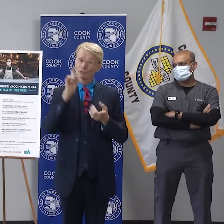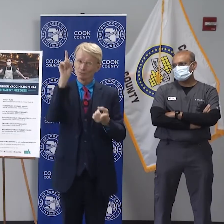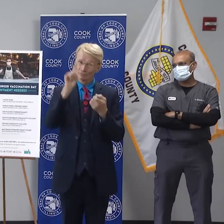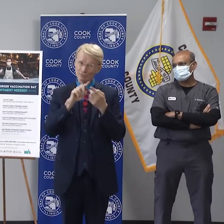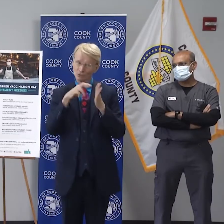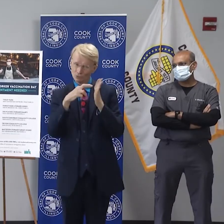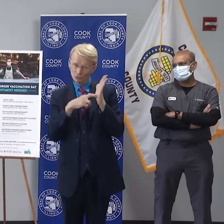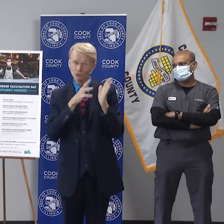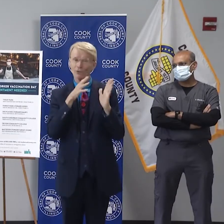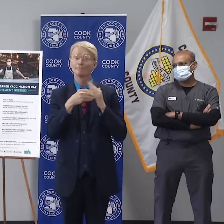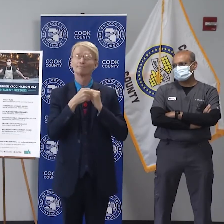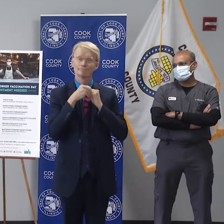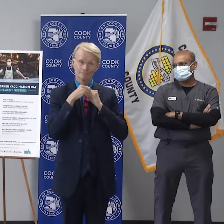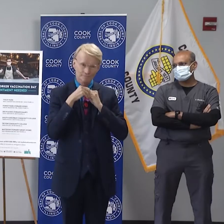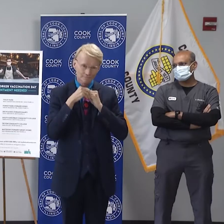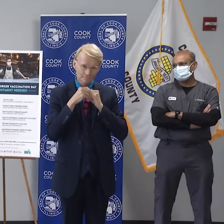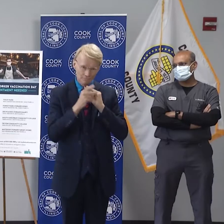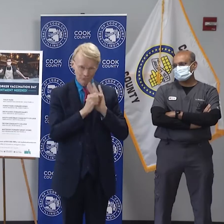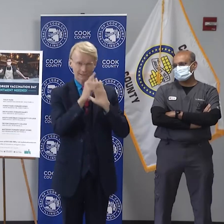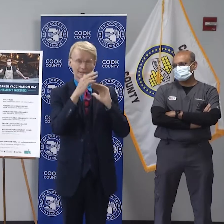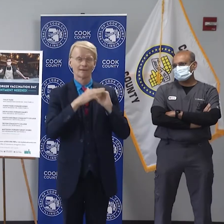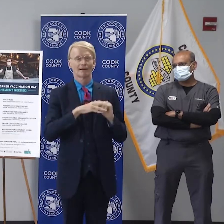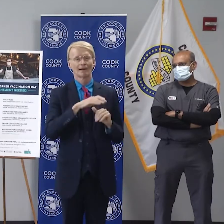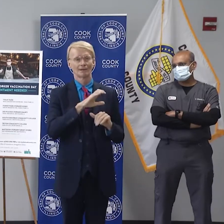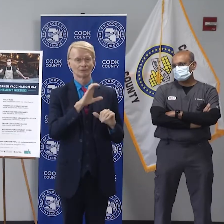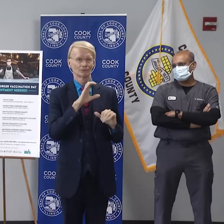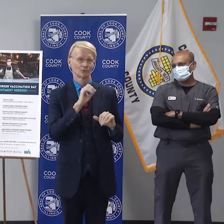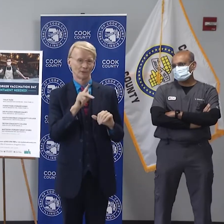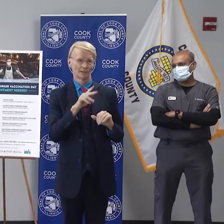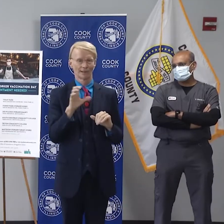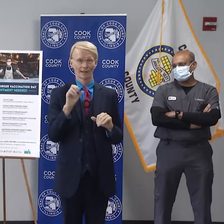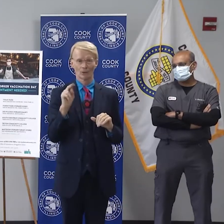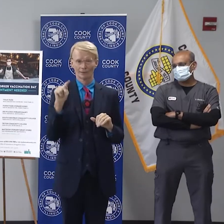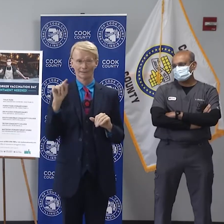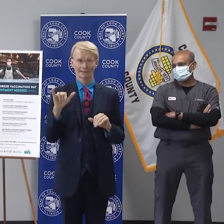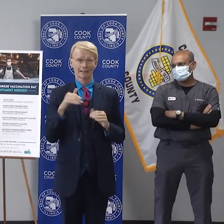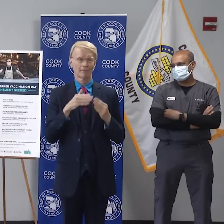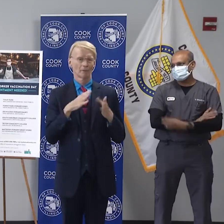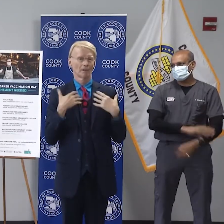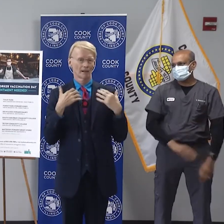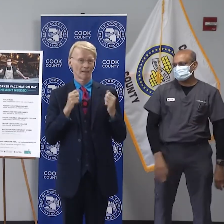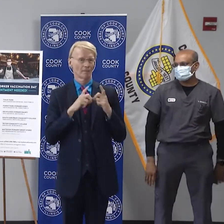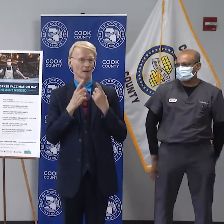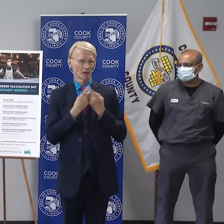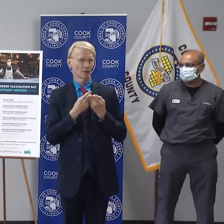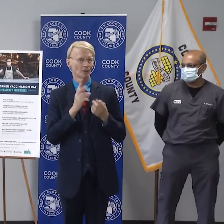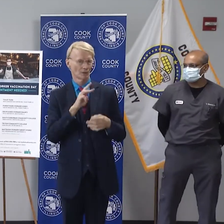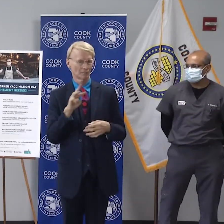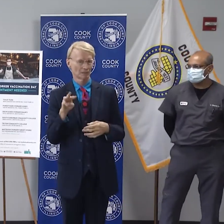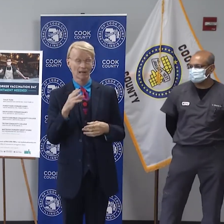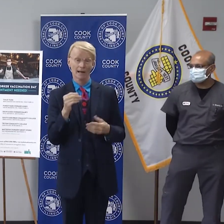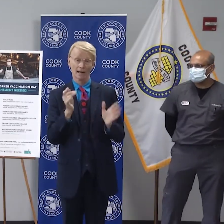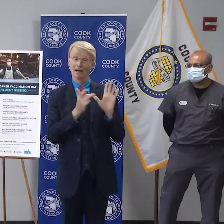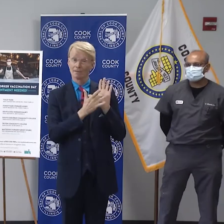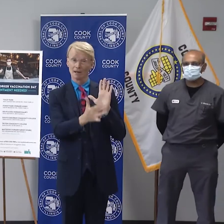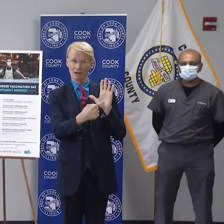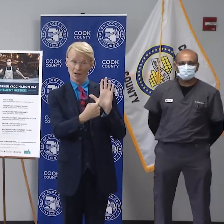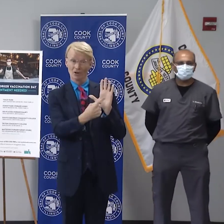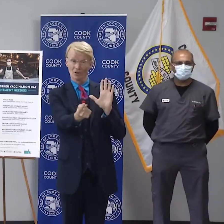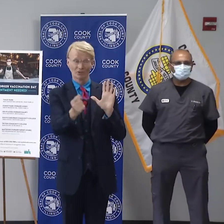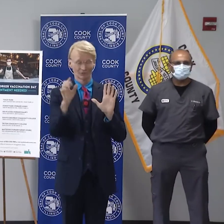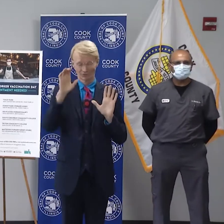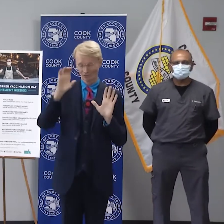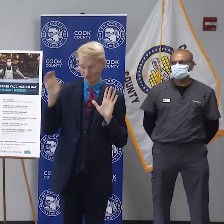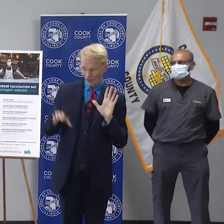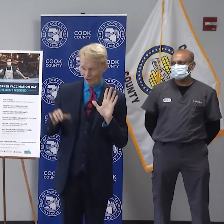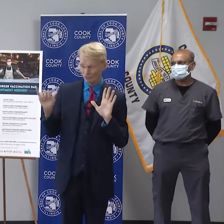posted on our Cook County Department of Public Health site, and you'll find that they're in lockstep with the city of Chicago and mirroring what is happening around the country of